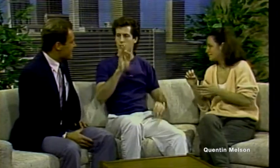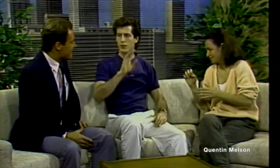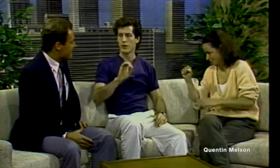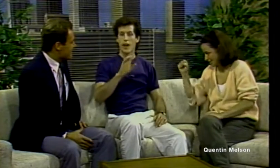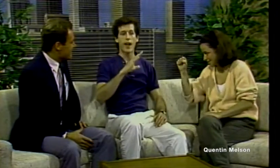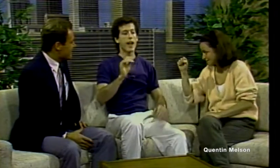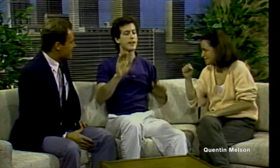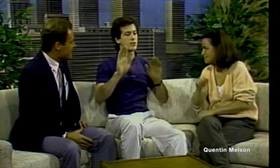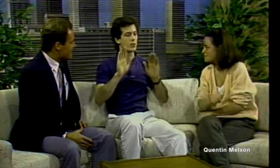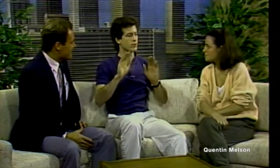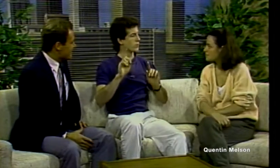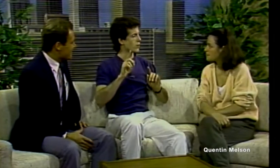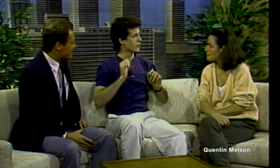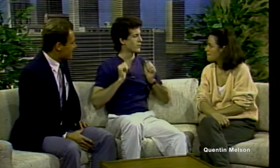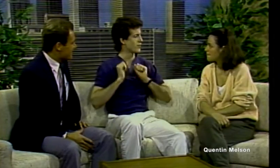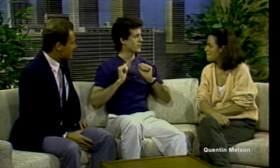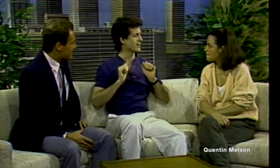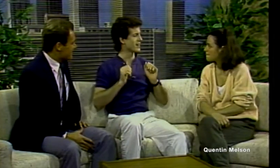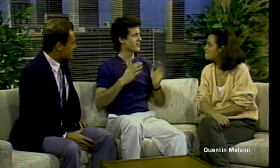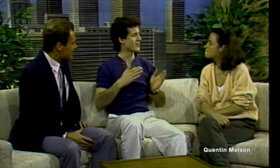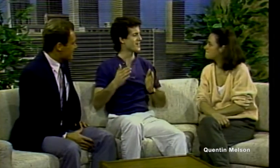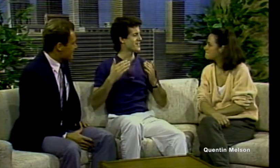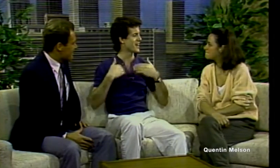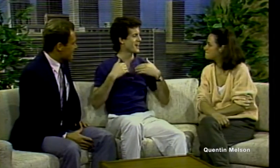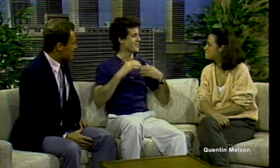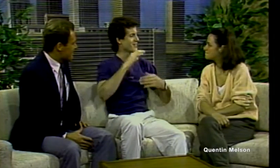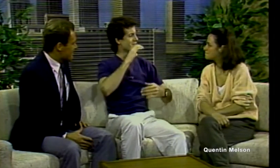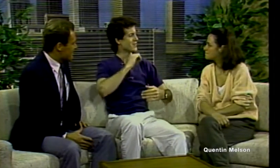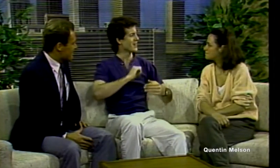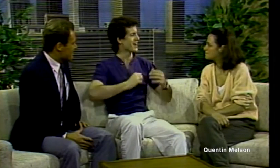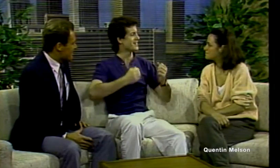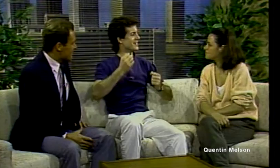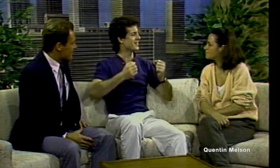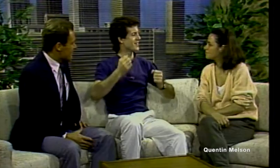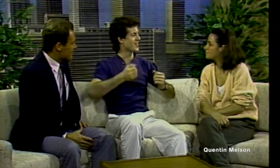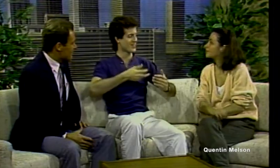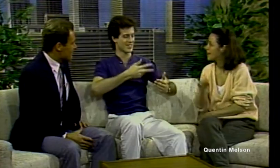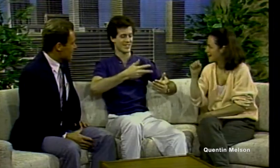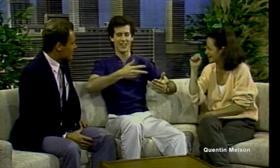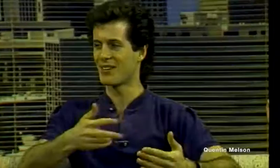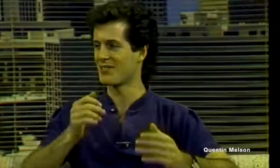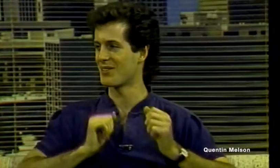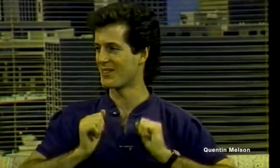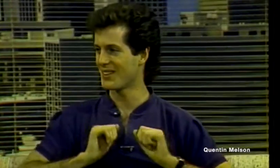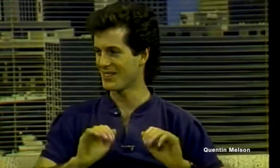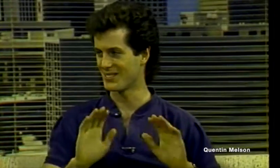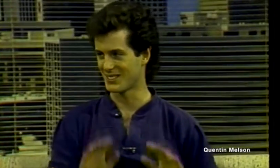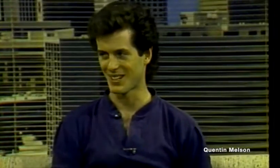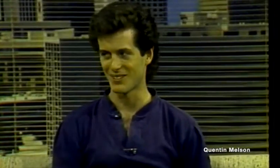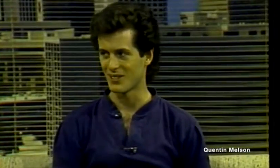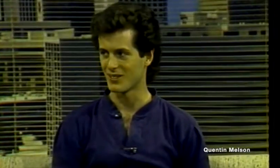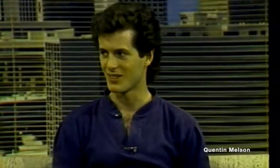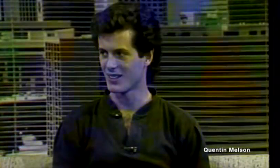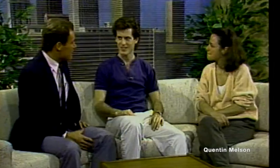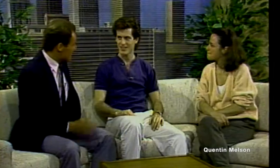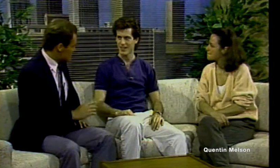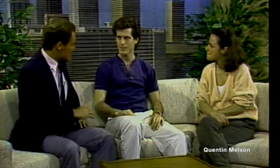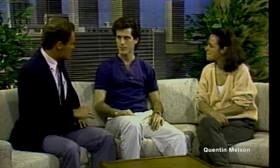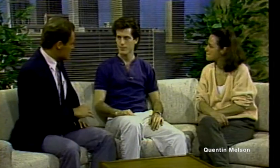Ford. And it's wonderful, where we're performing, they've arranged to have antique cars out in front of the theater, which is kind of That should wonderful. Be fun. Now, this is